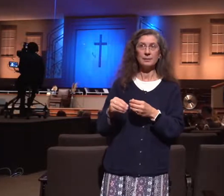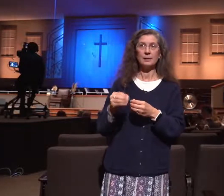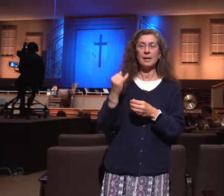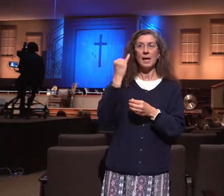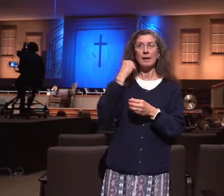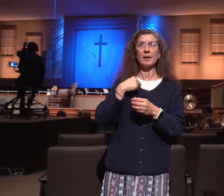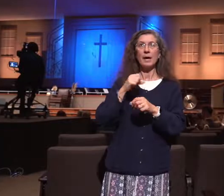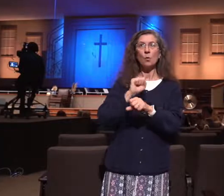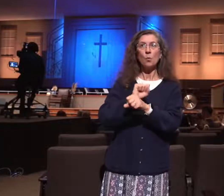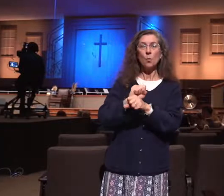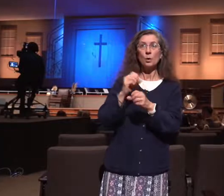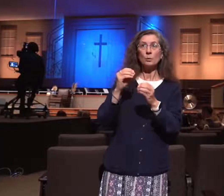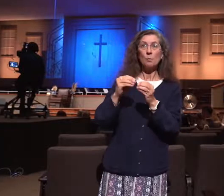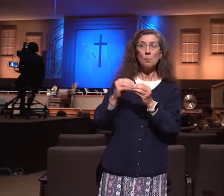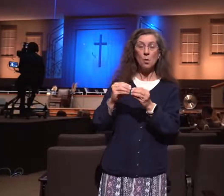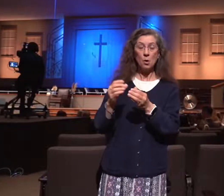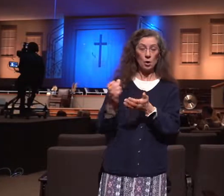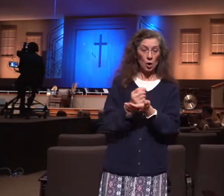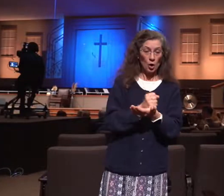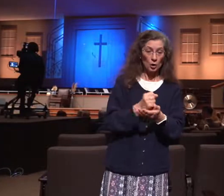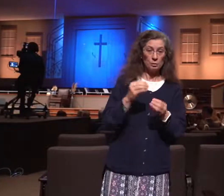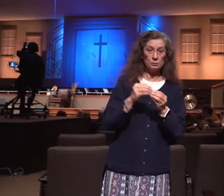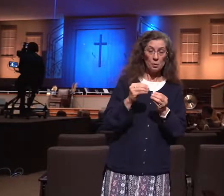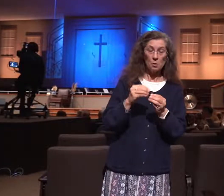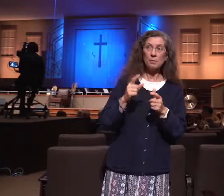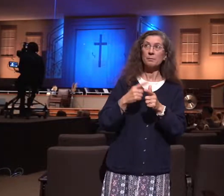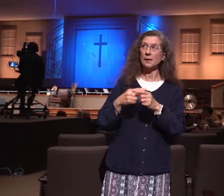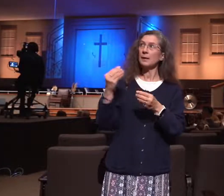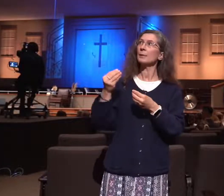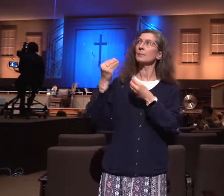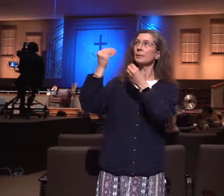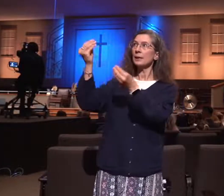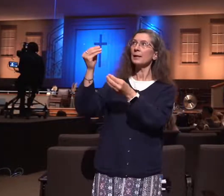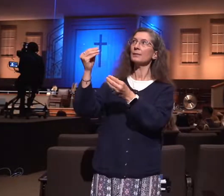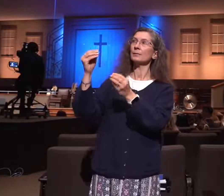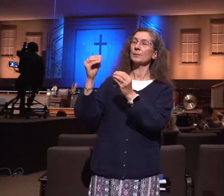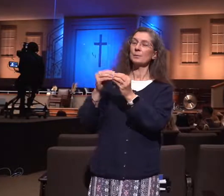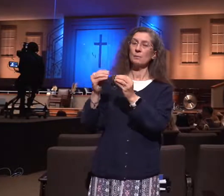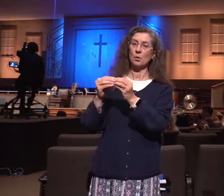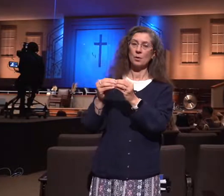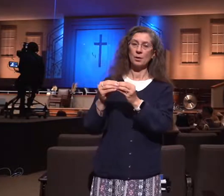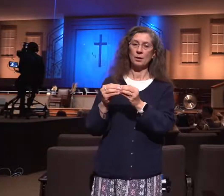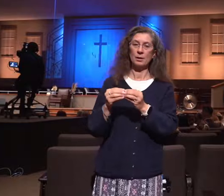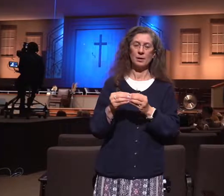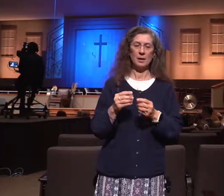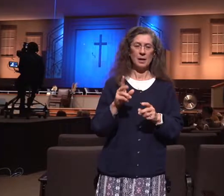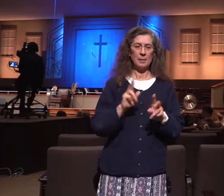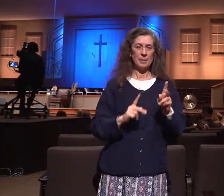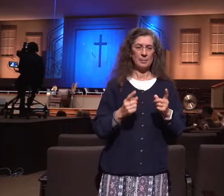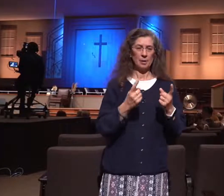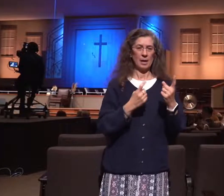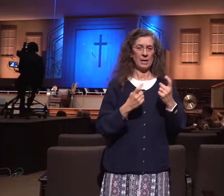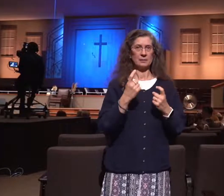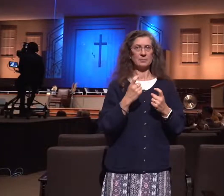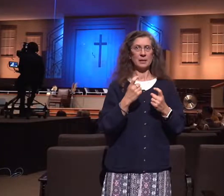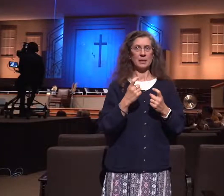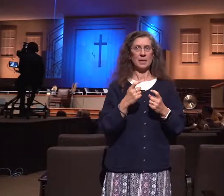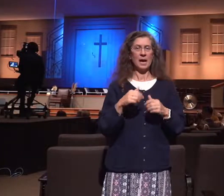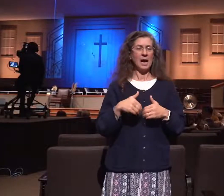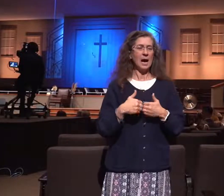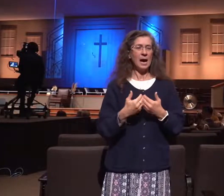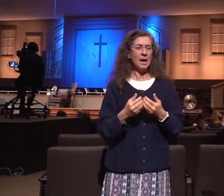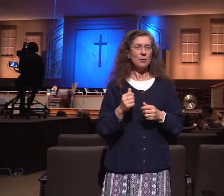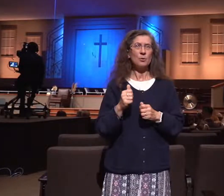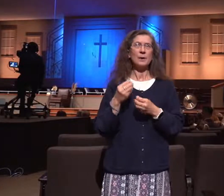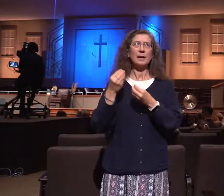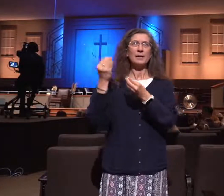And I still get questions about tithing. Brother Sisk, you believe we ought to tithe off the gross income or the